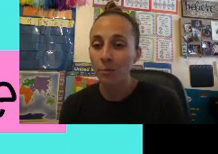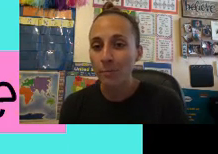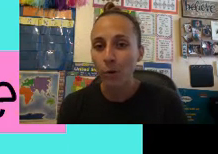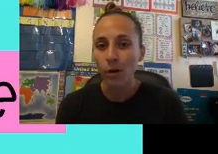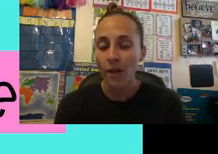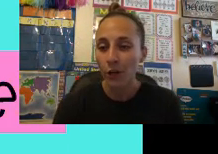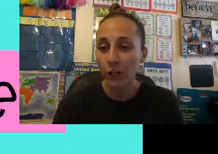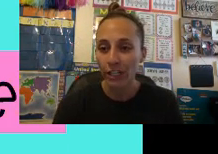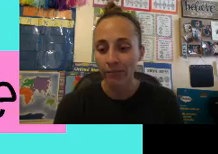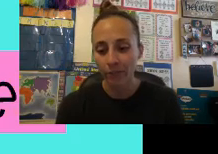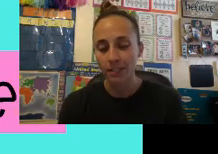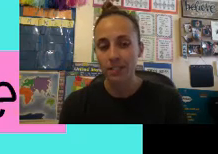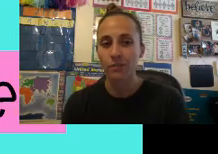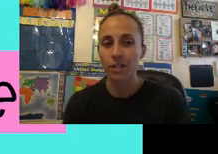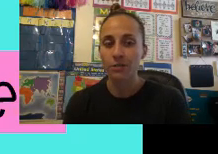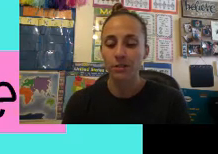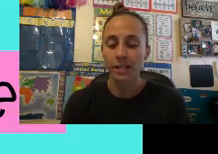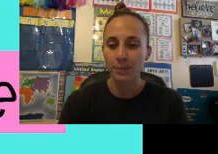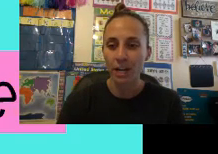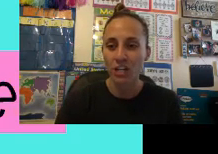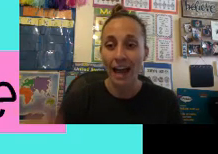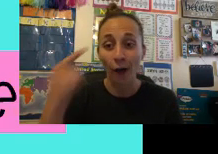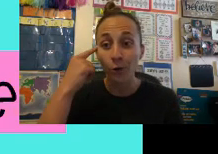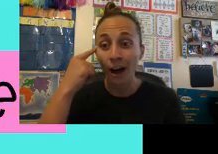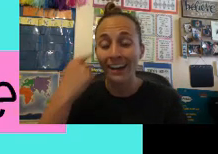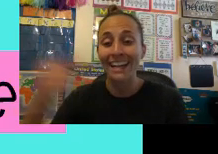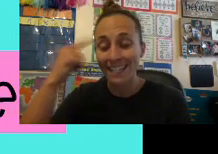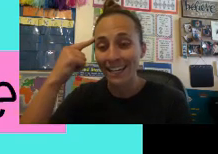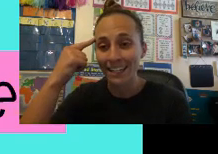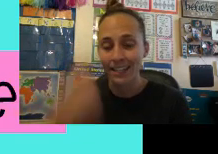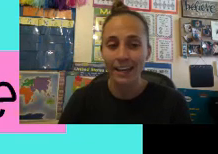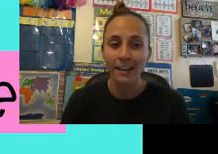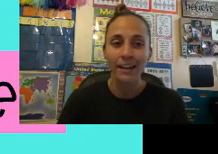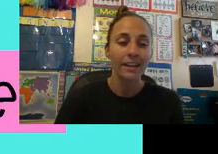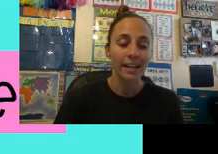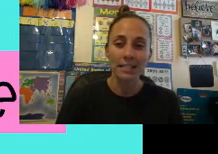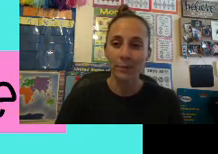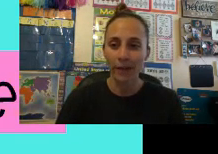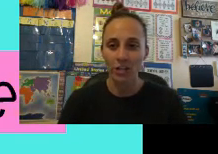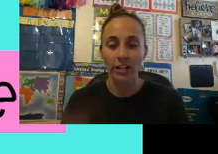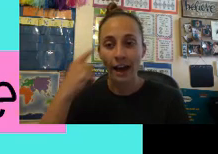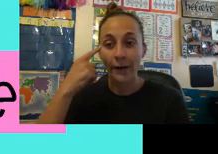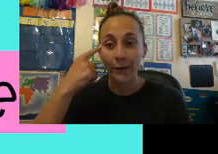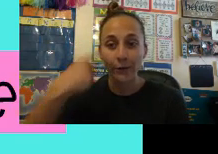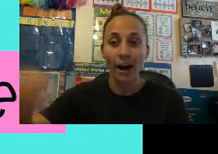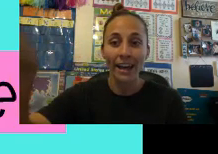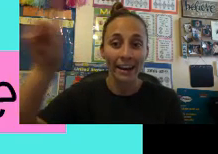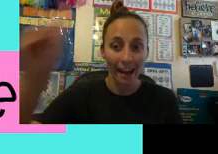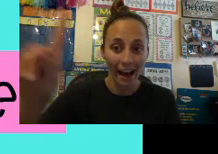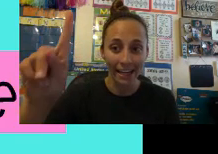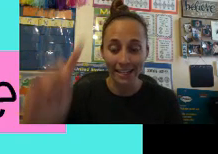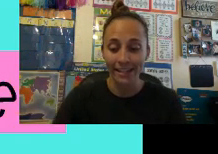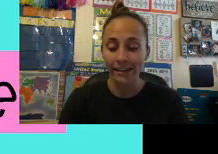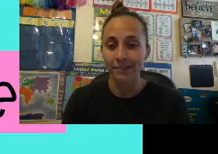other people, and they're good influences for you. So an inspiration, how you got an idea, say it. Inspiration, how you got